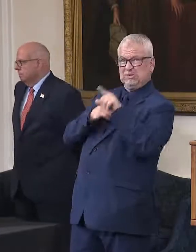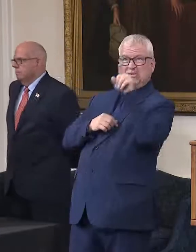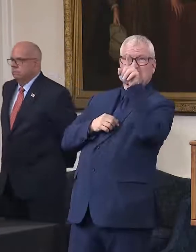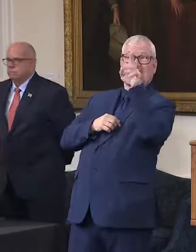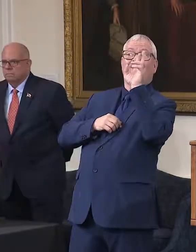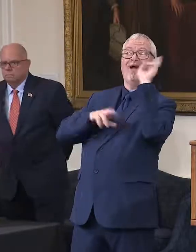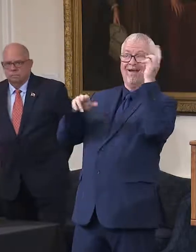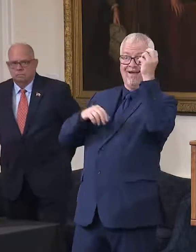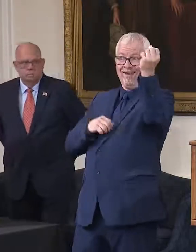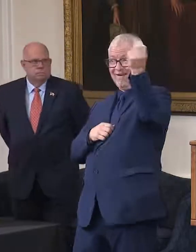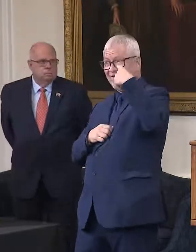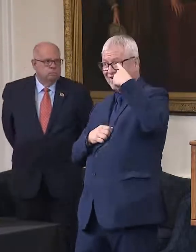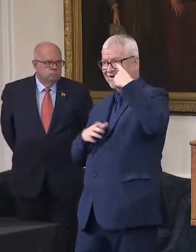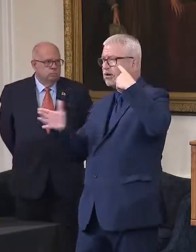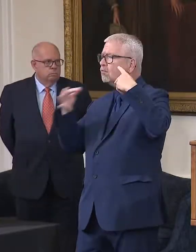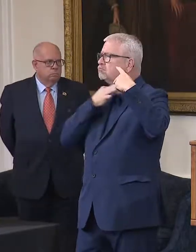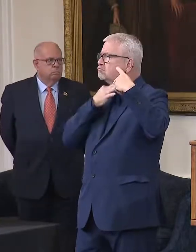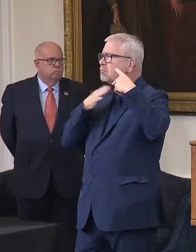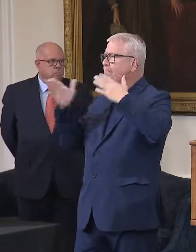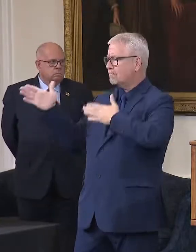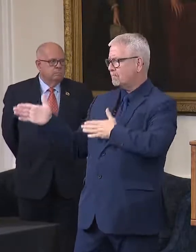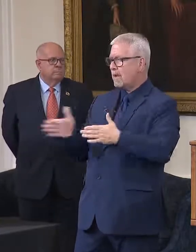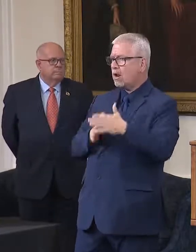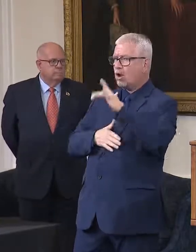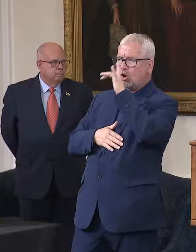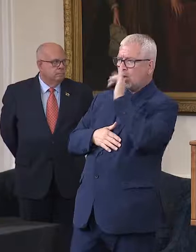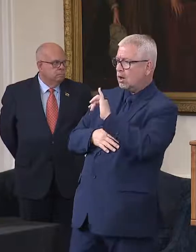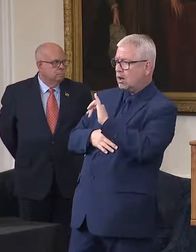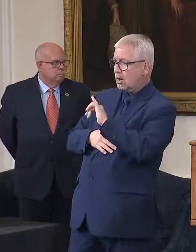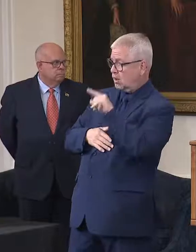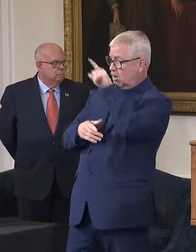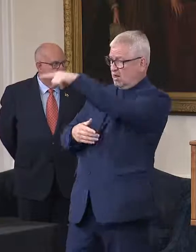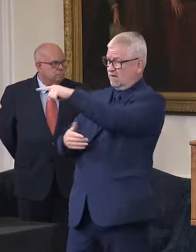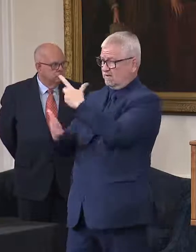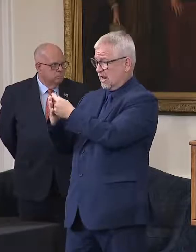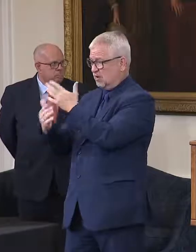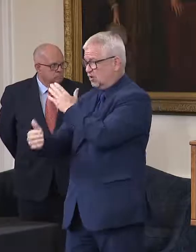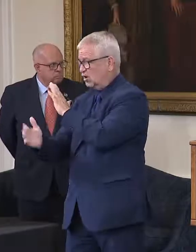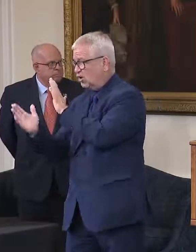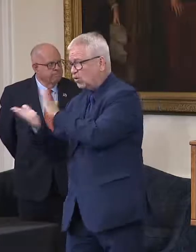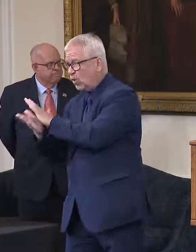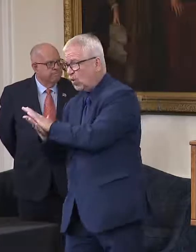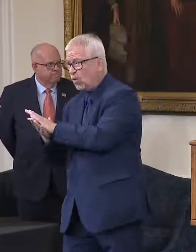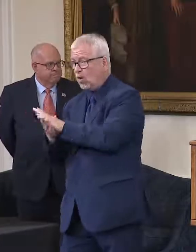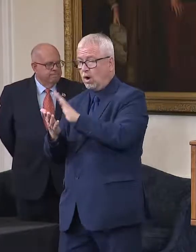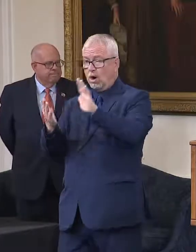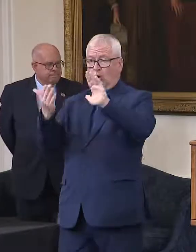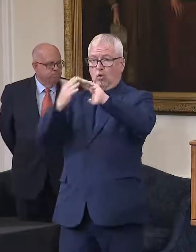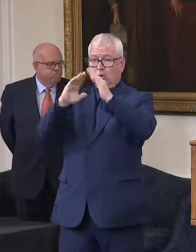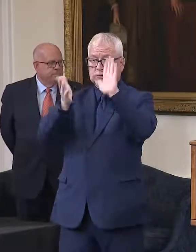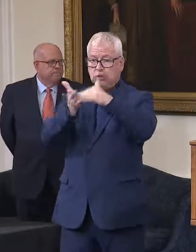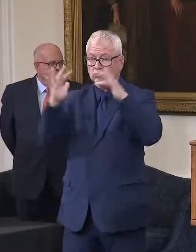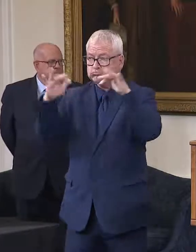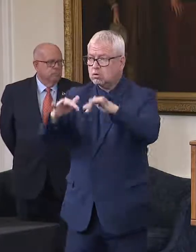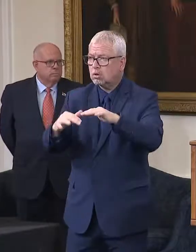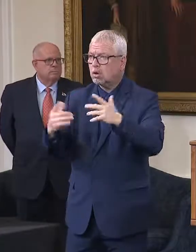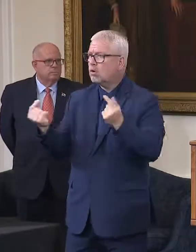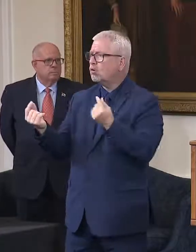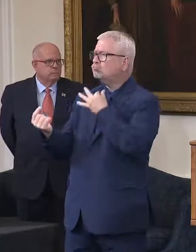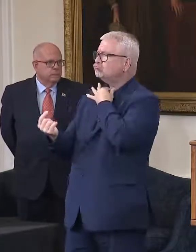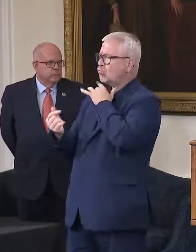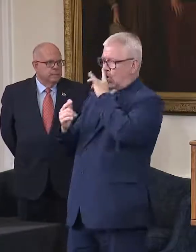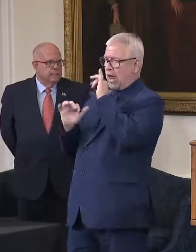the planning of that look like? Will it be in schools, will it be community centers, will it be at all different places? Dr. Chen, why don't you take it? Know what to prepare for.